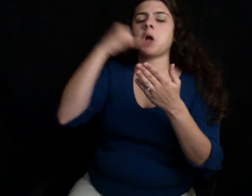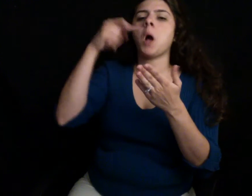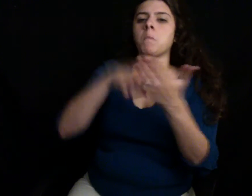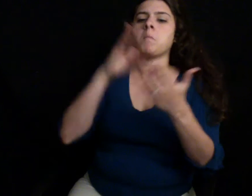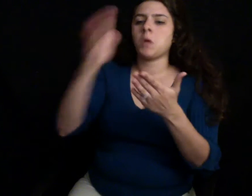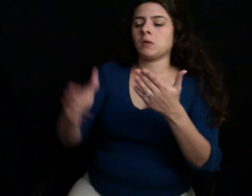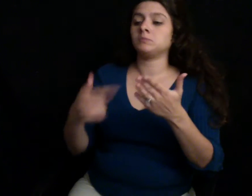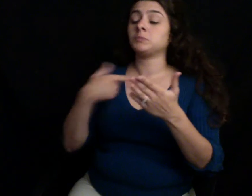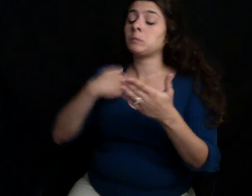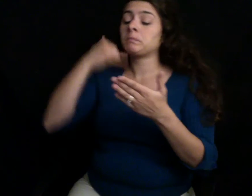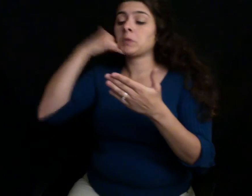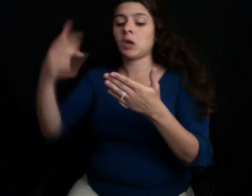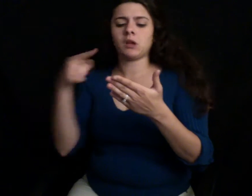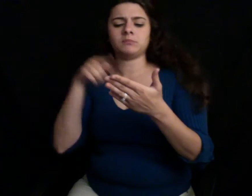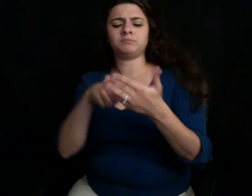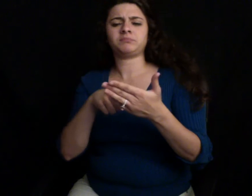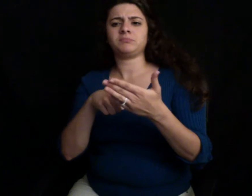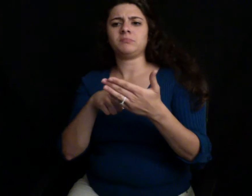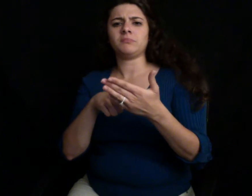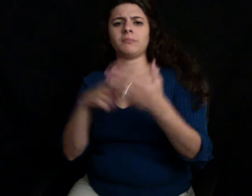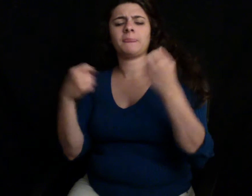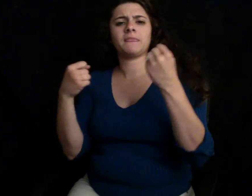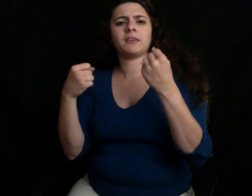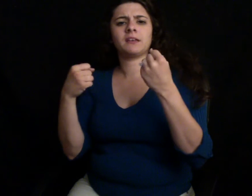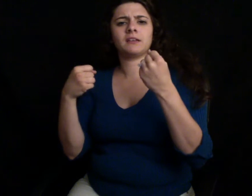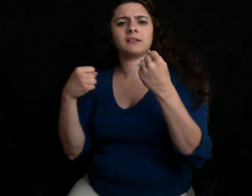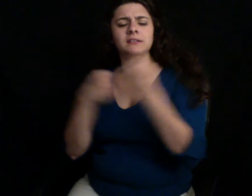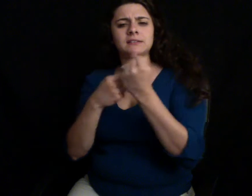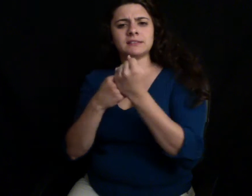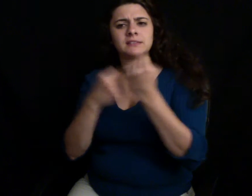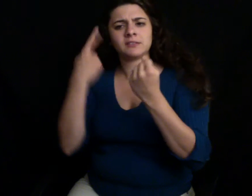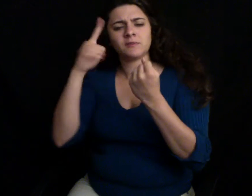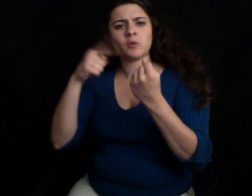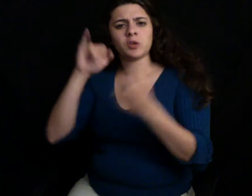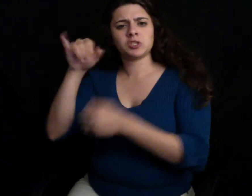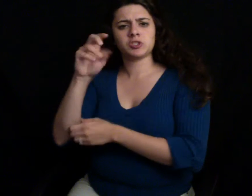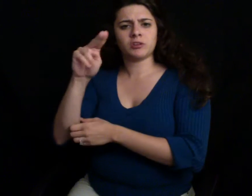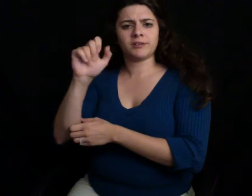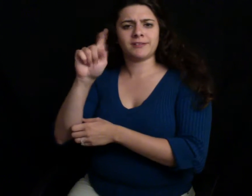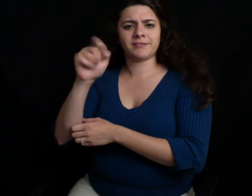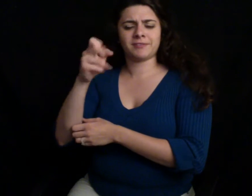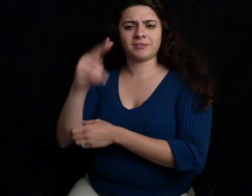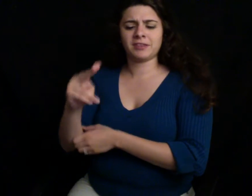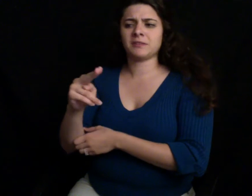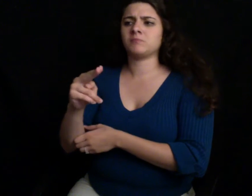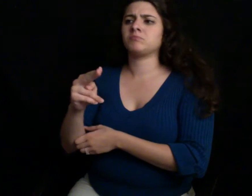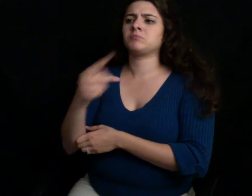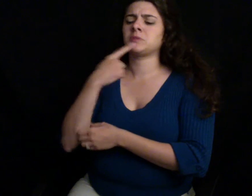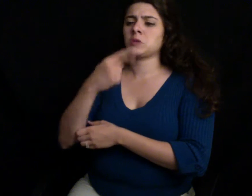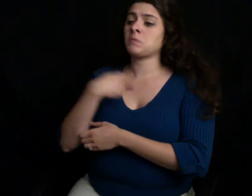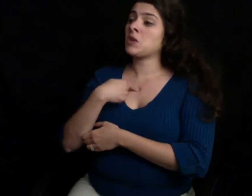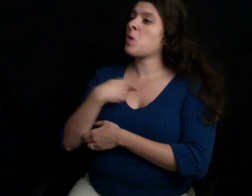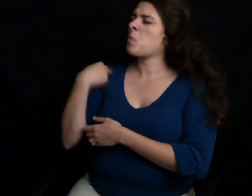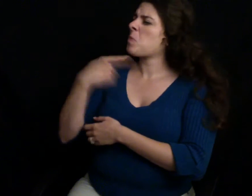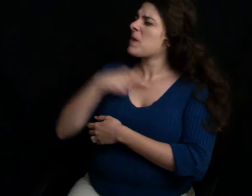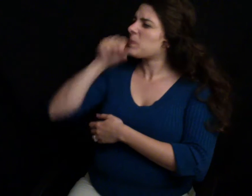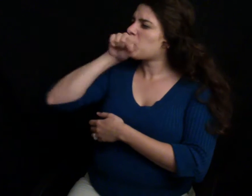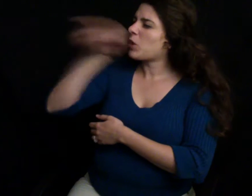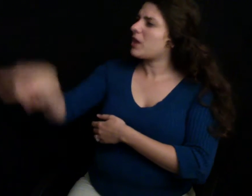my God, we love you, man. You should come down and meet Jonathan. He wants to meet you. And I said, all right, I'll come down and meet him. And she was like, well, we'll set it